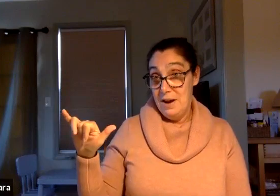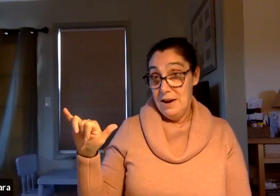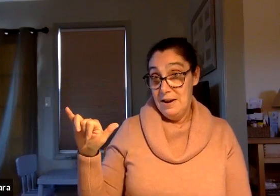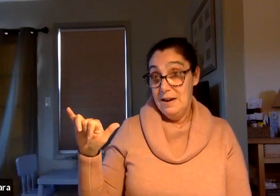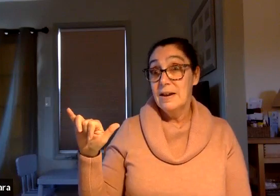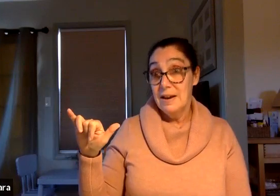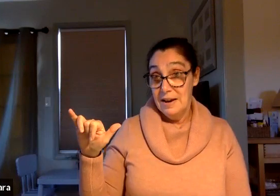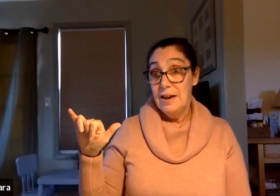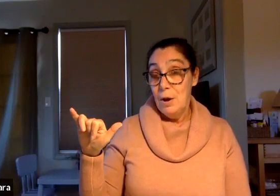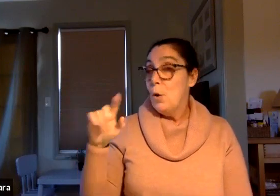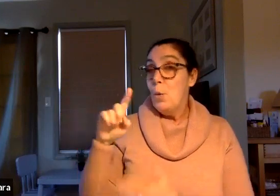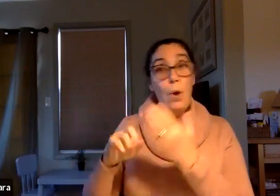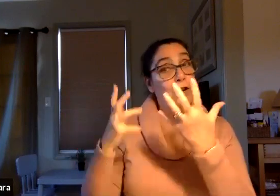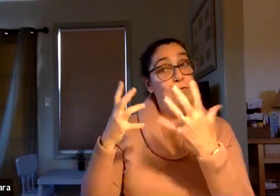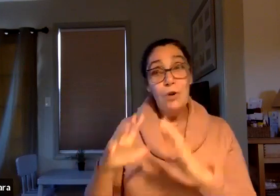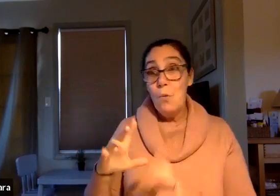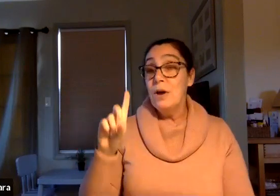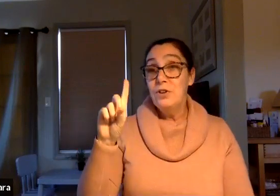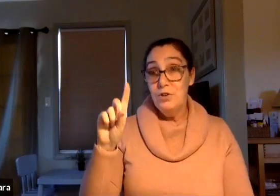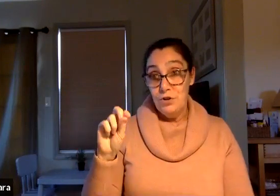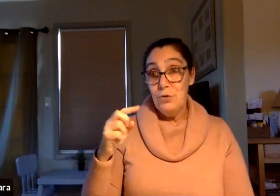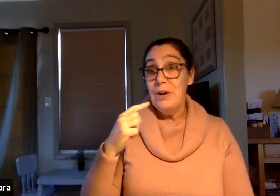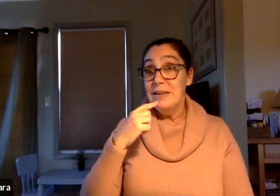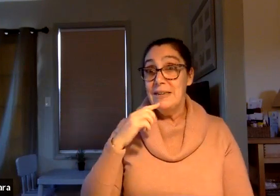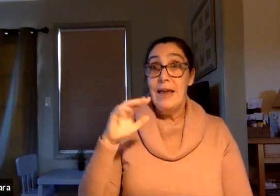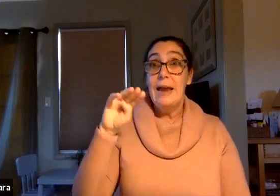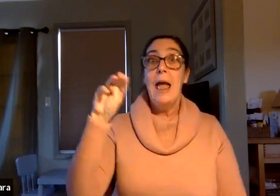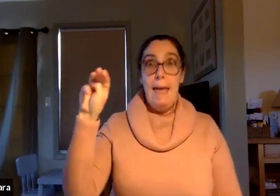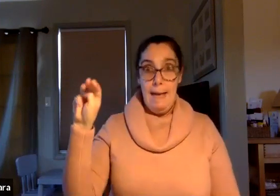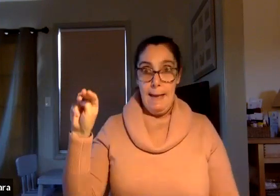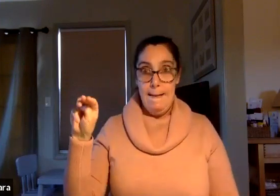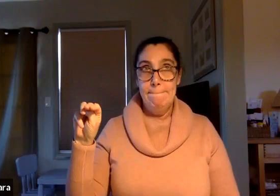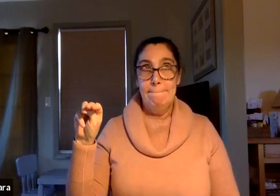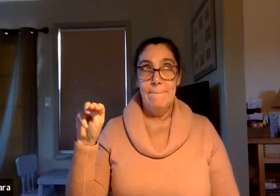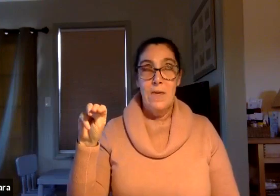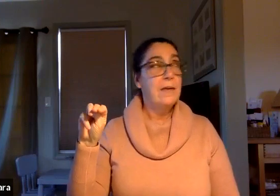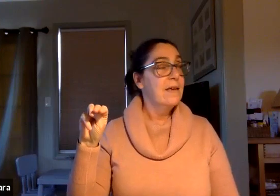Mary. What you don't want to do is say M,